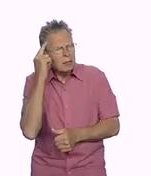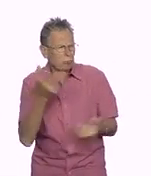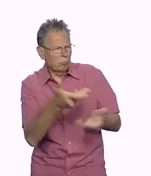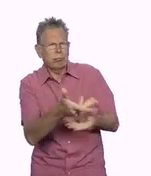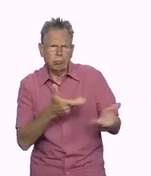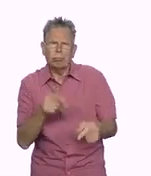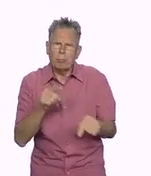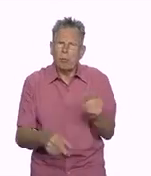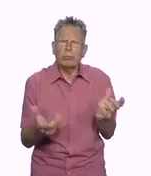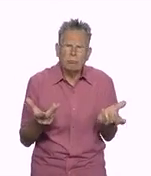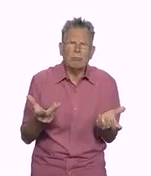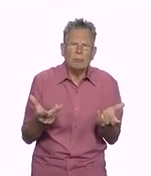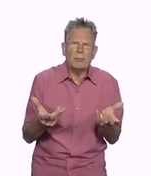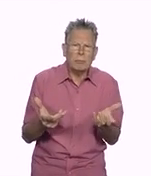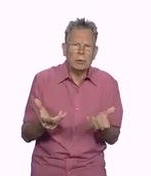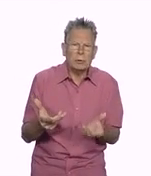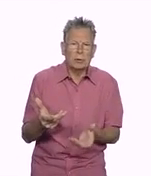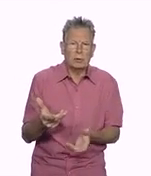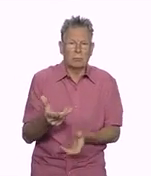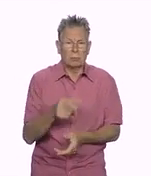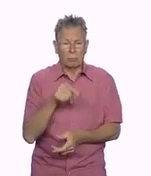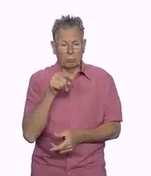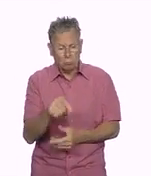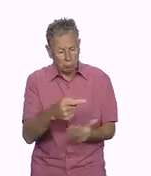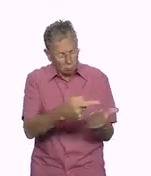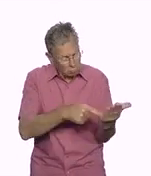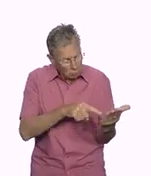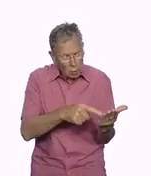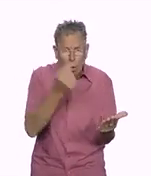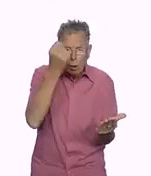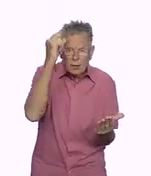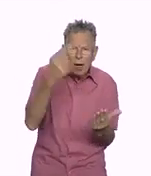it should help you get the most out of your time with your doctor.